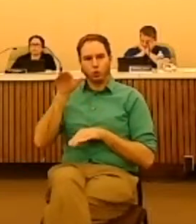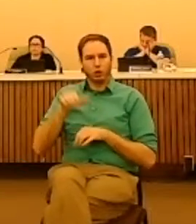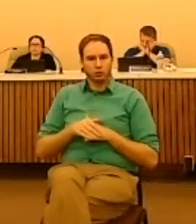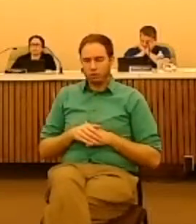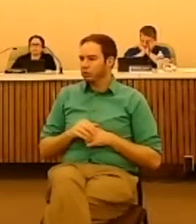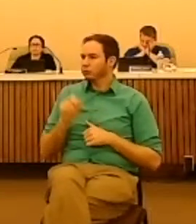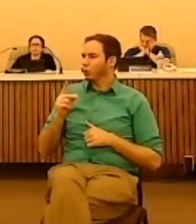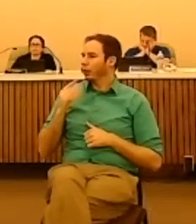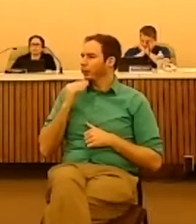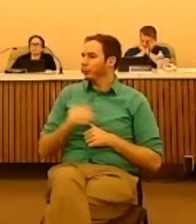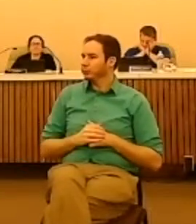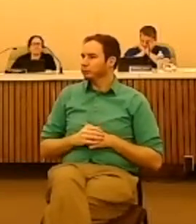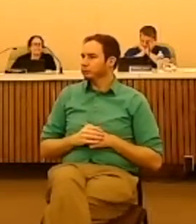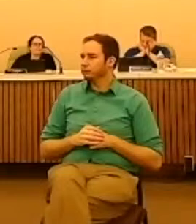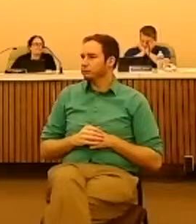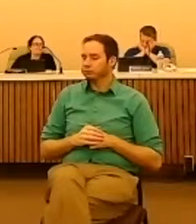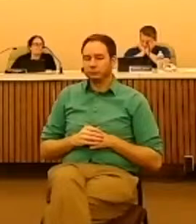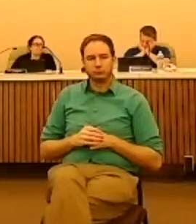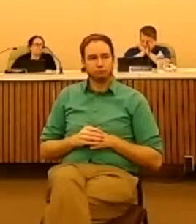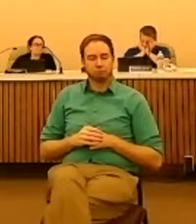Okay, thanks.